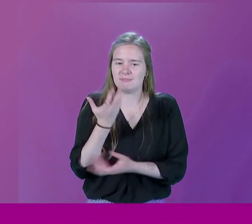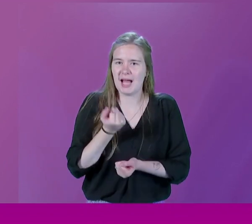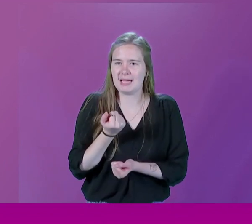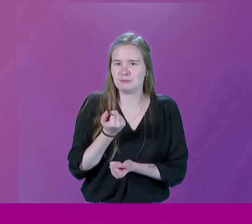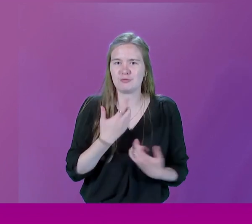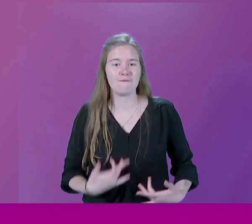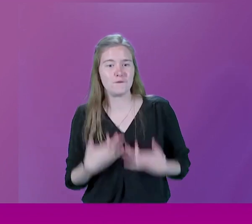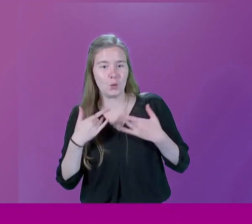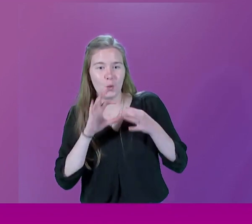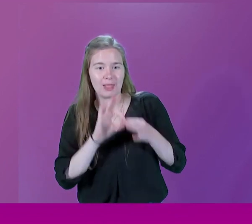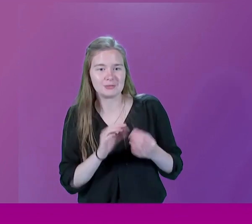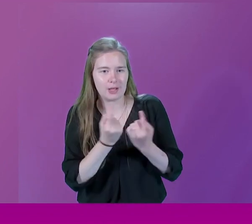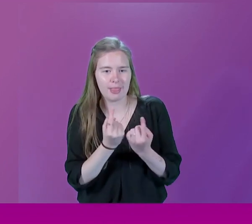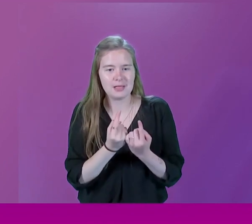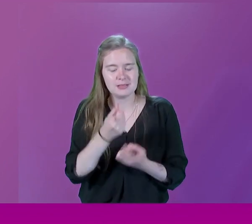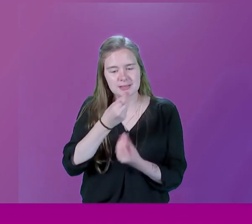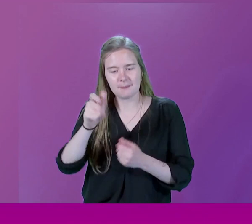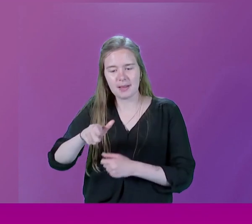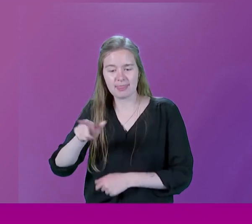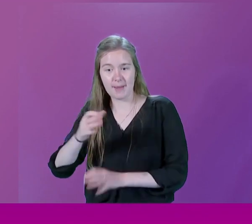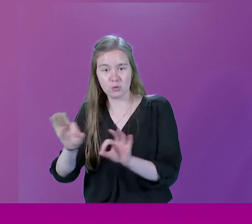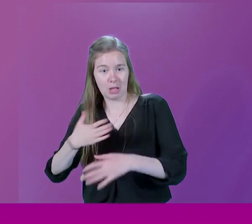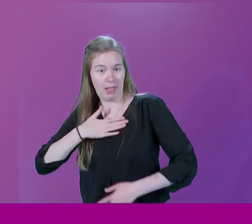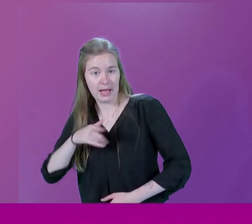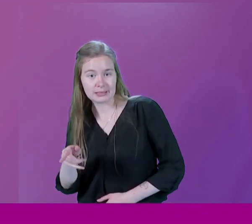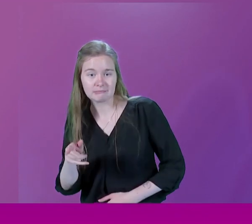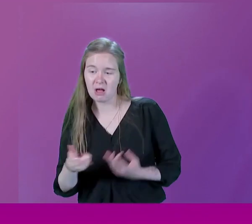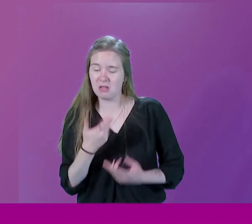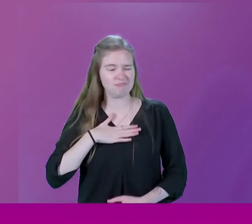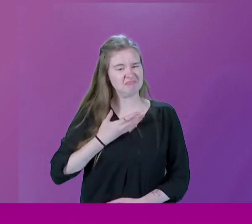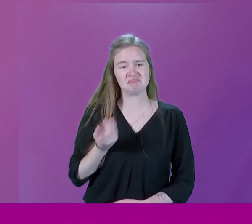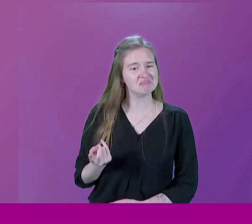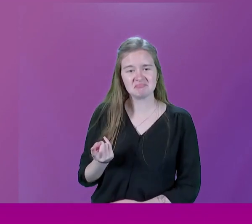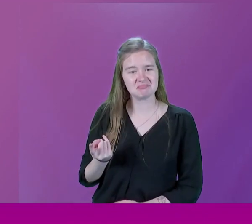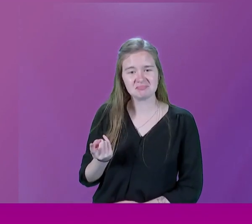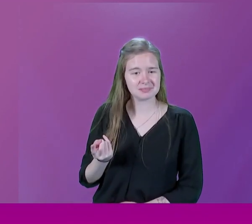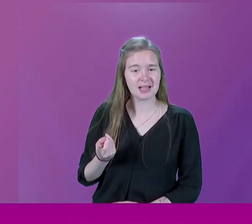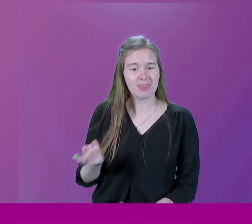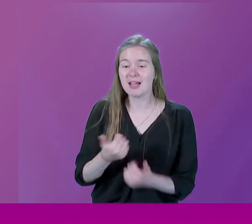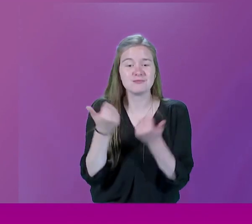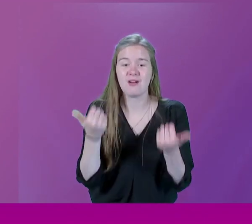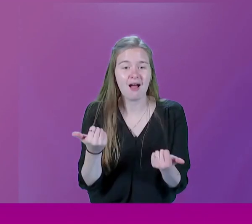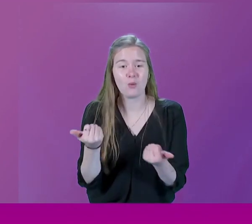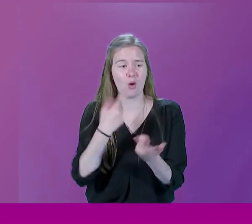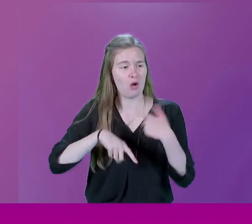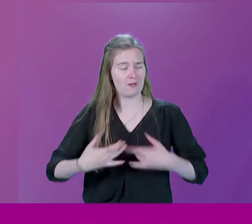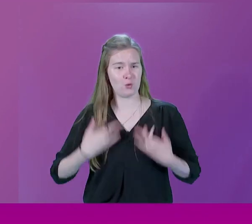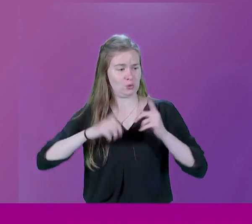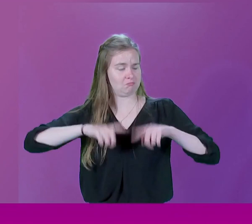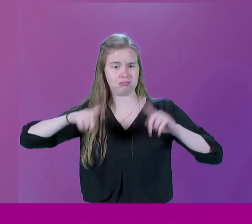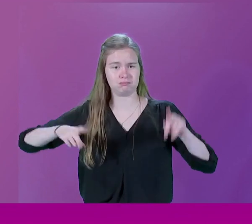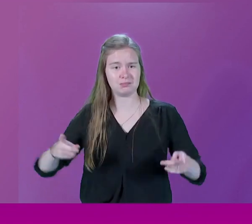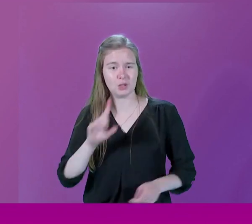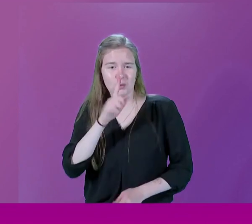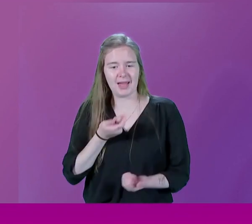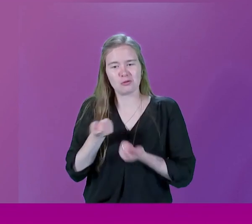an opinion towards something. So some people might like that piece of music, some people may not like that piece of music. And that's absolutely fine, you know, so you